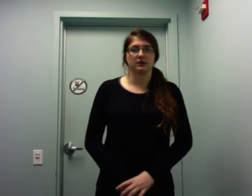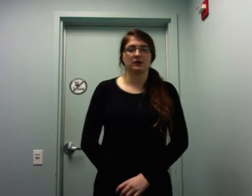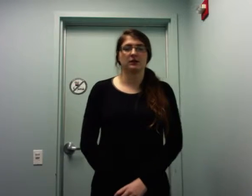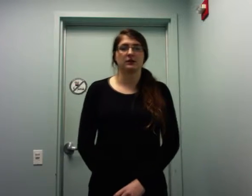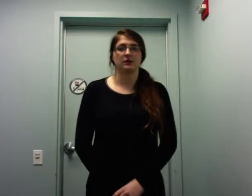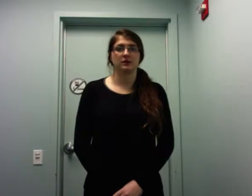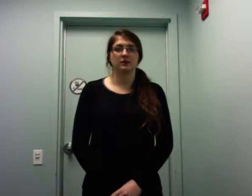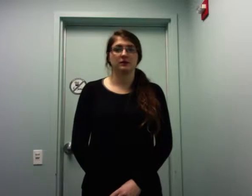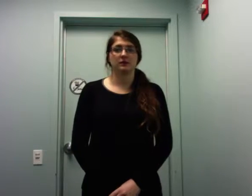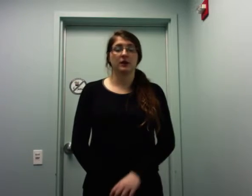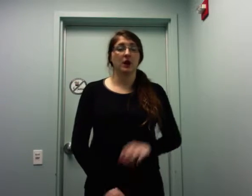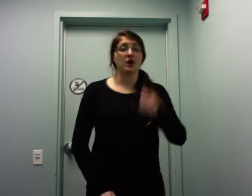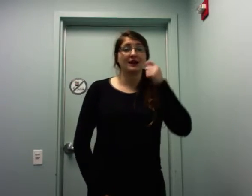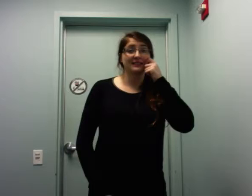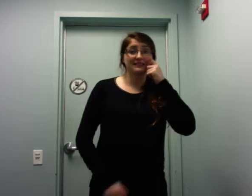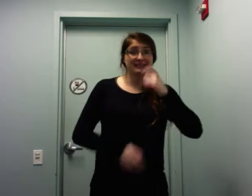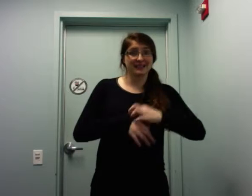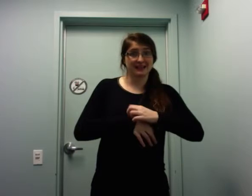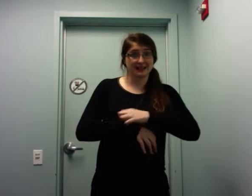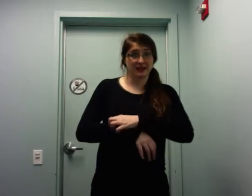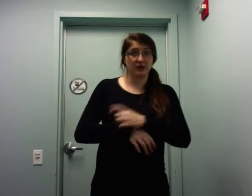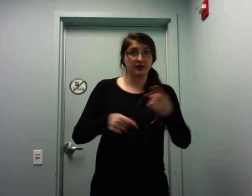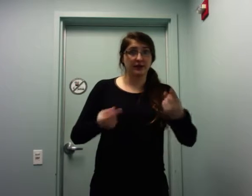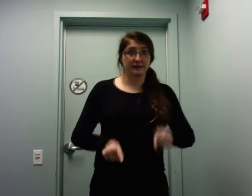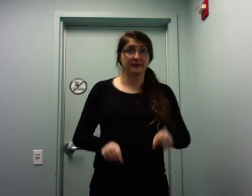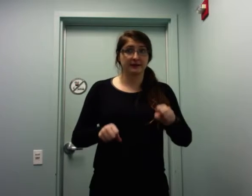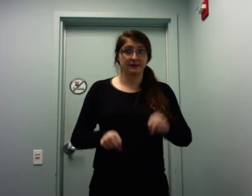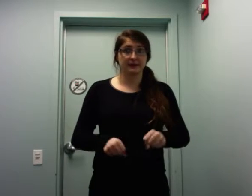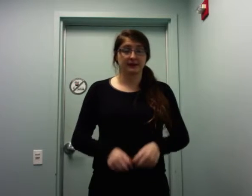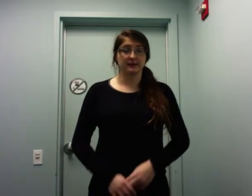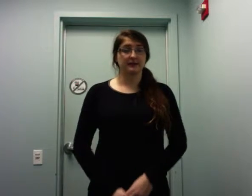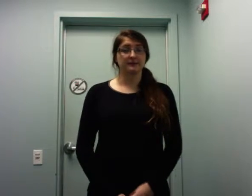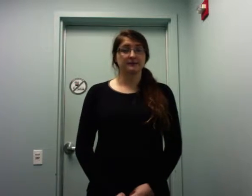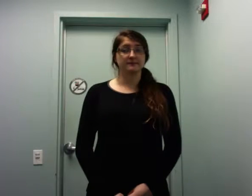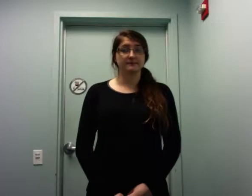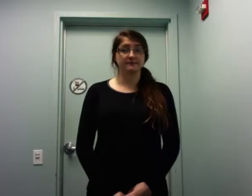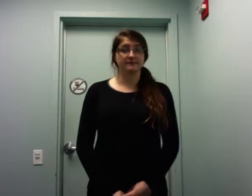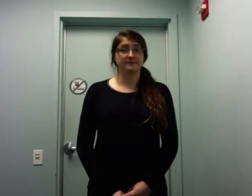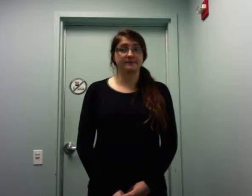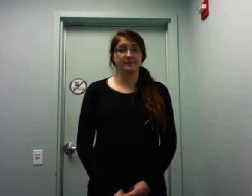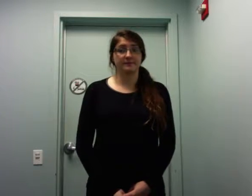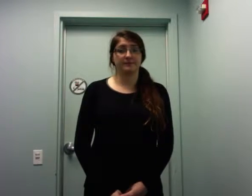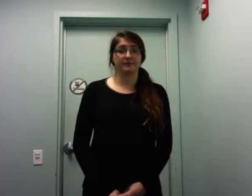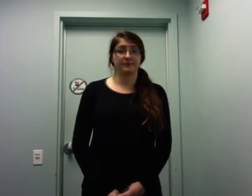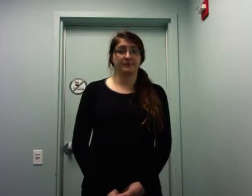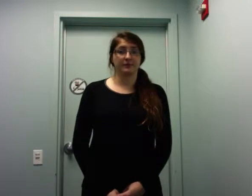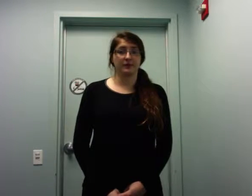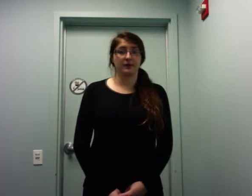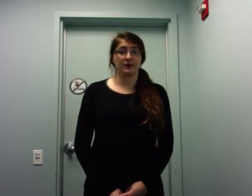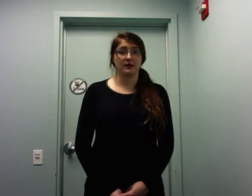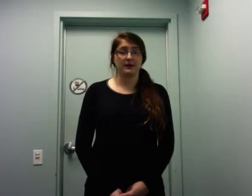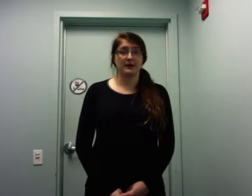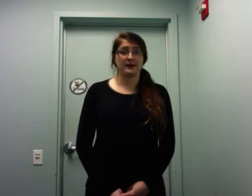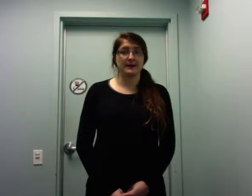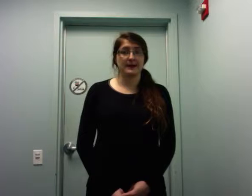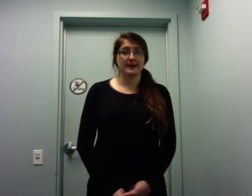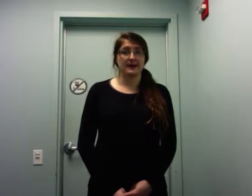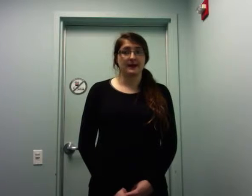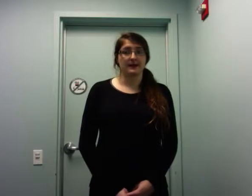cancer, called Kaposi sarcoma, or KS for short. On the skin, it looks like a purple or